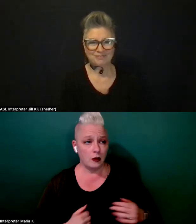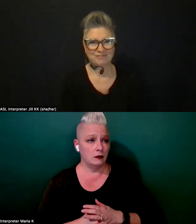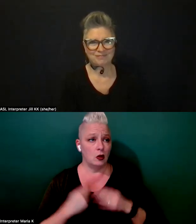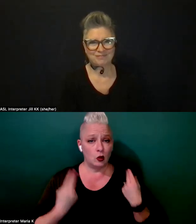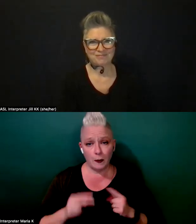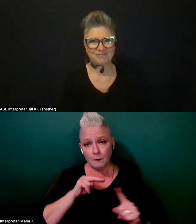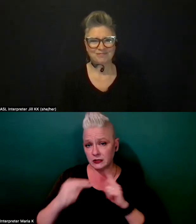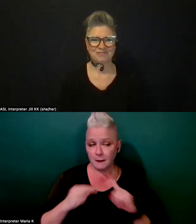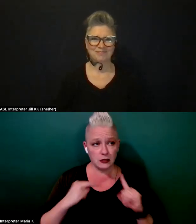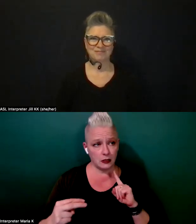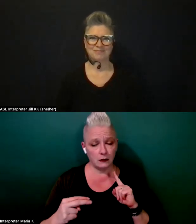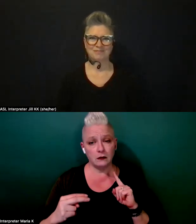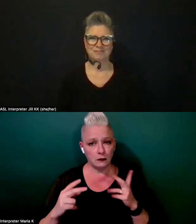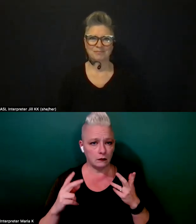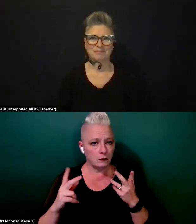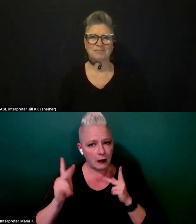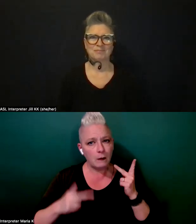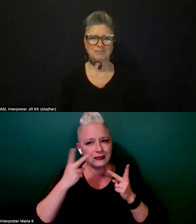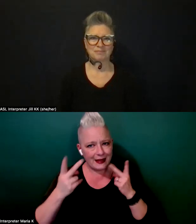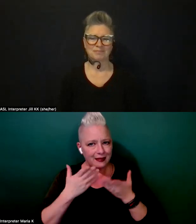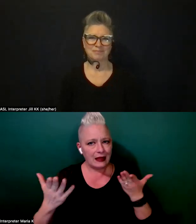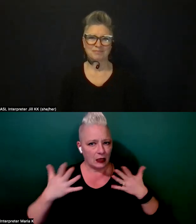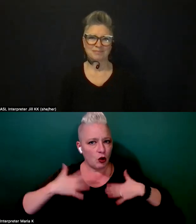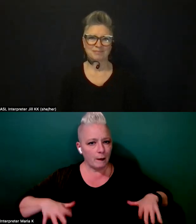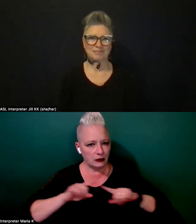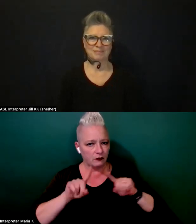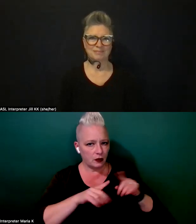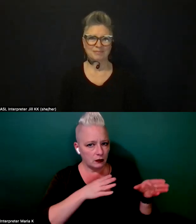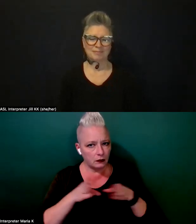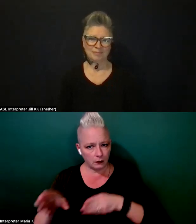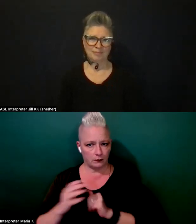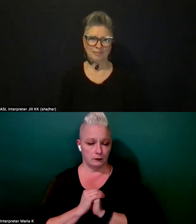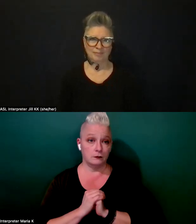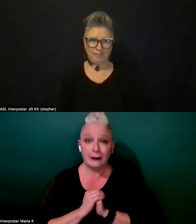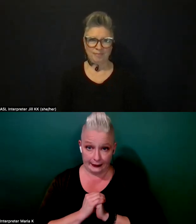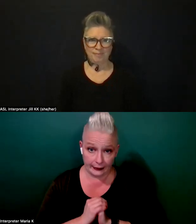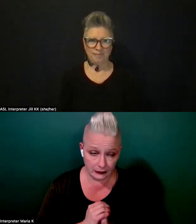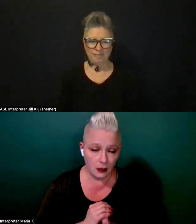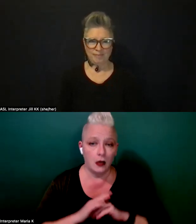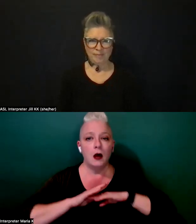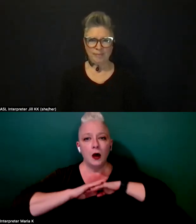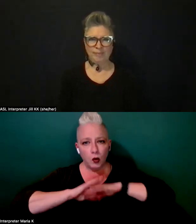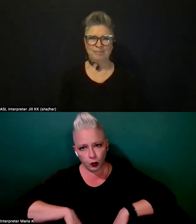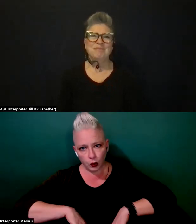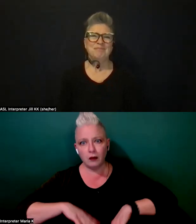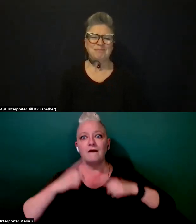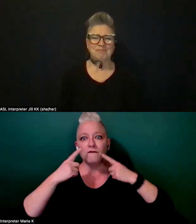people perceive things, even garments, differently. But yeah, I relieved when it came out and I could finally talk about